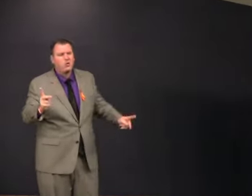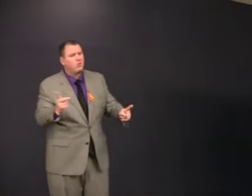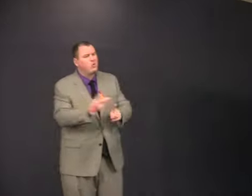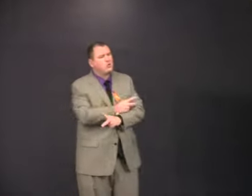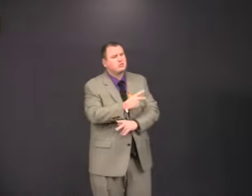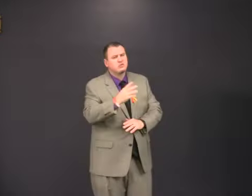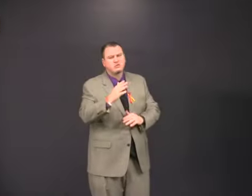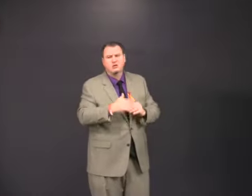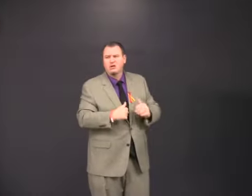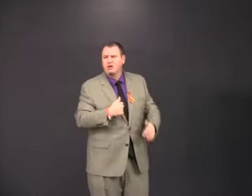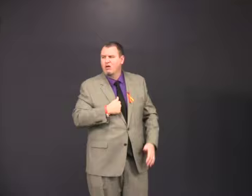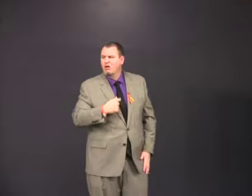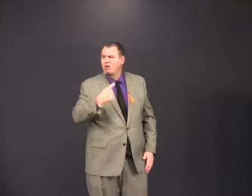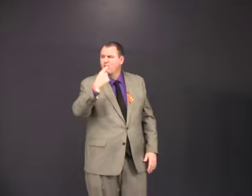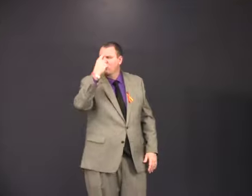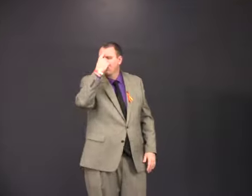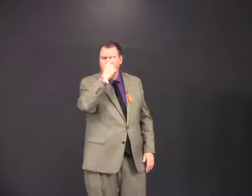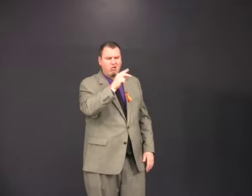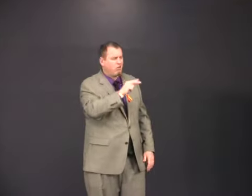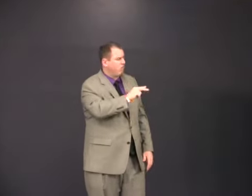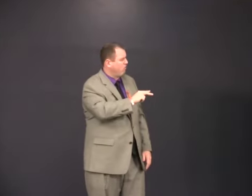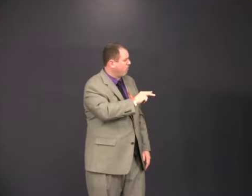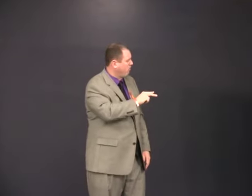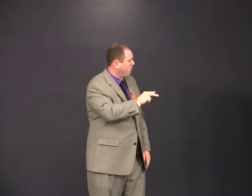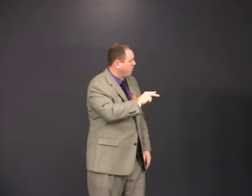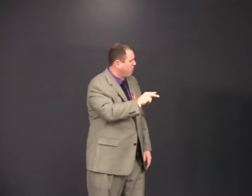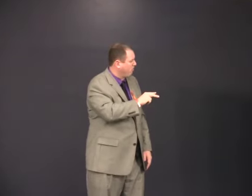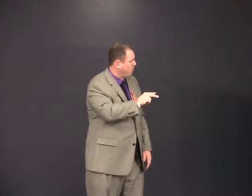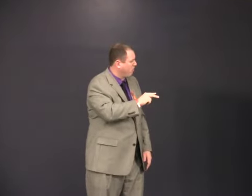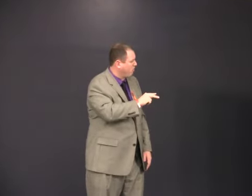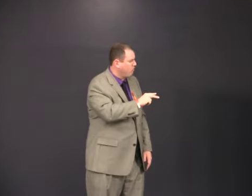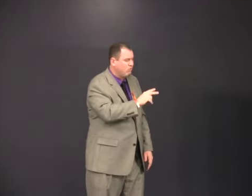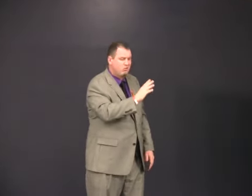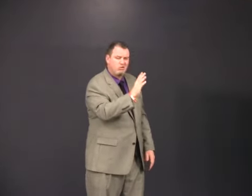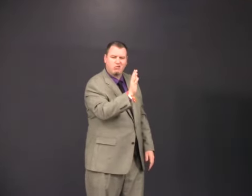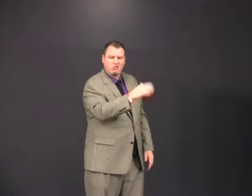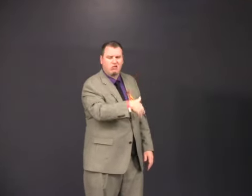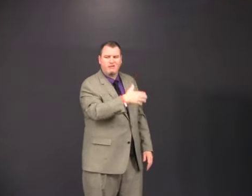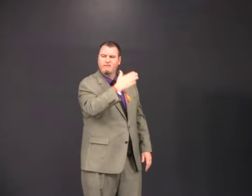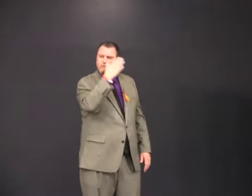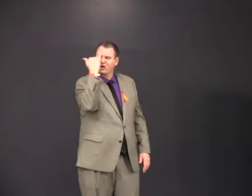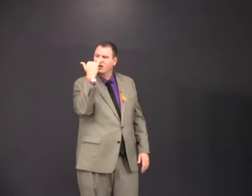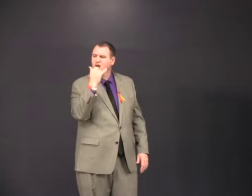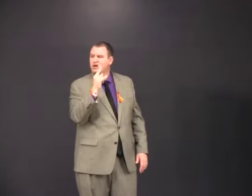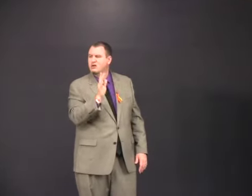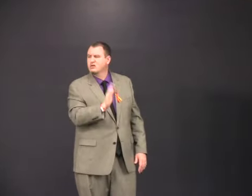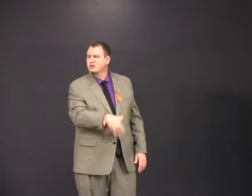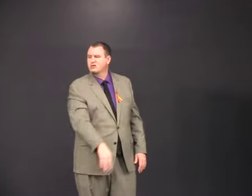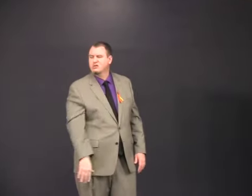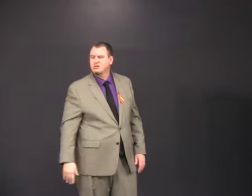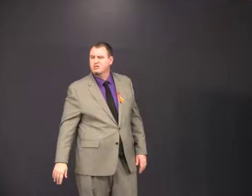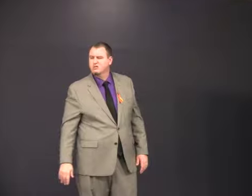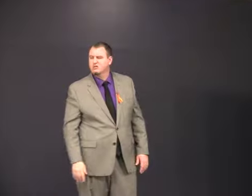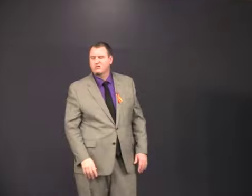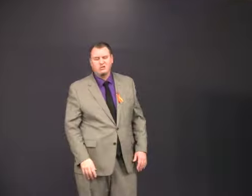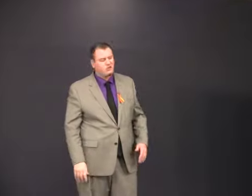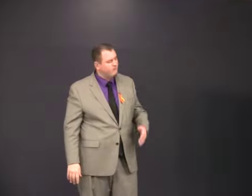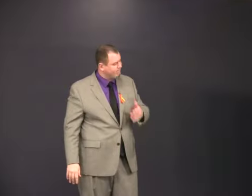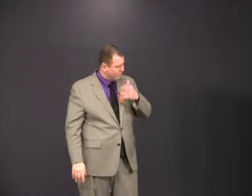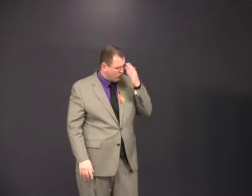And then when he goes and he gets there and takes a look, he's thinking, wow, this is worse than I thought. You know